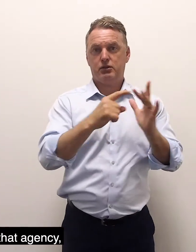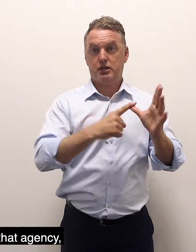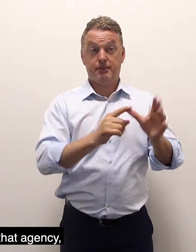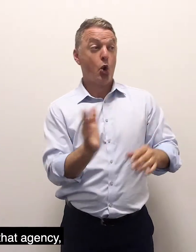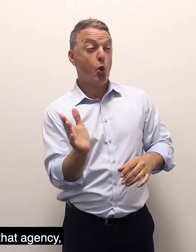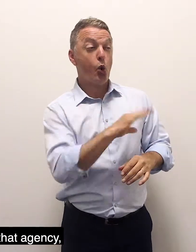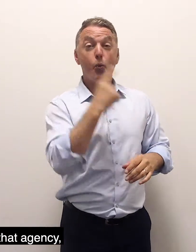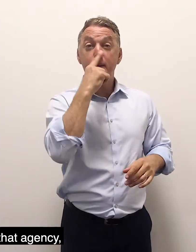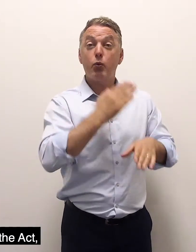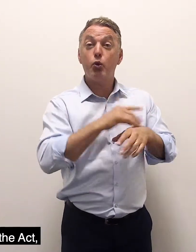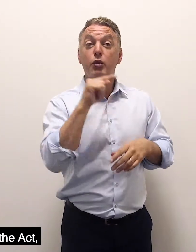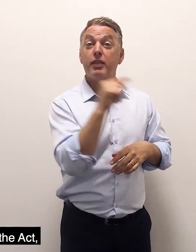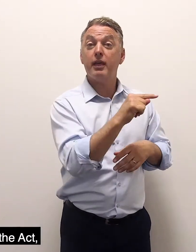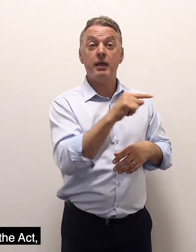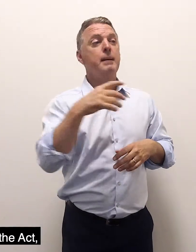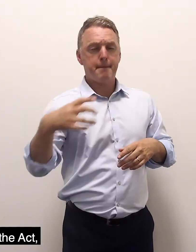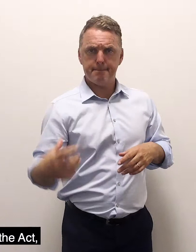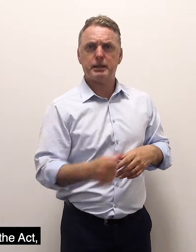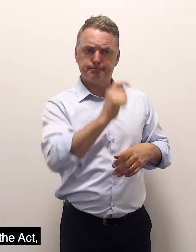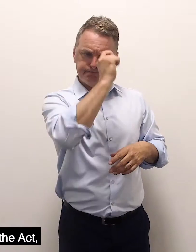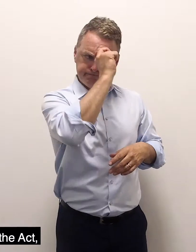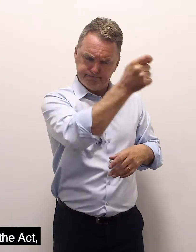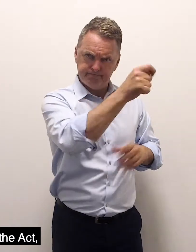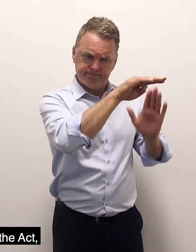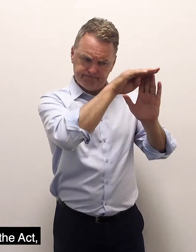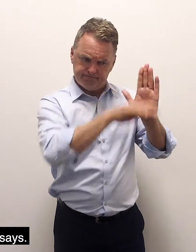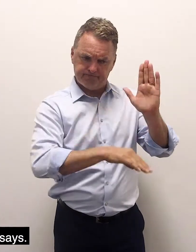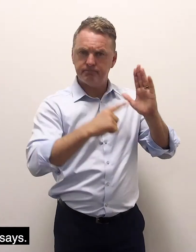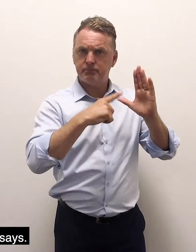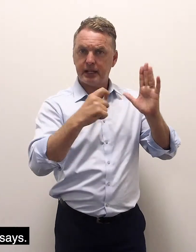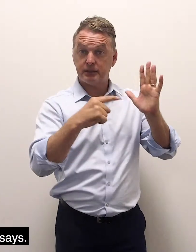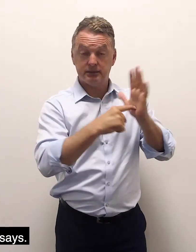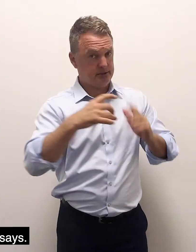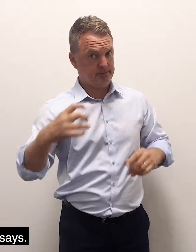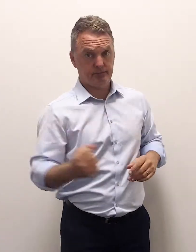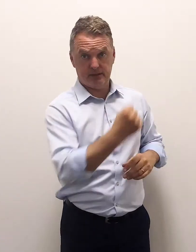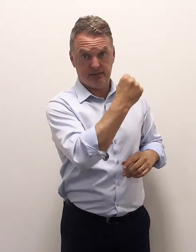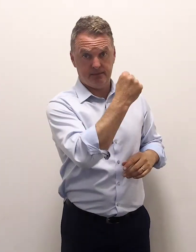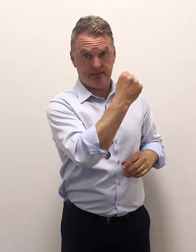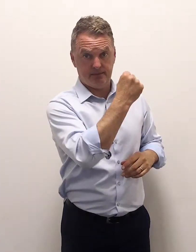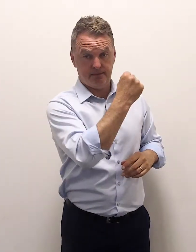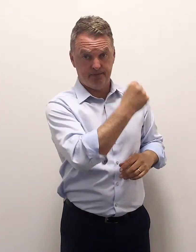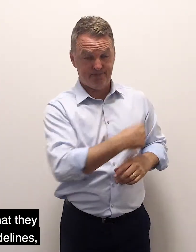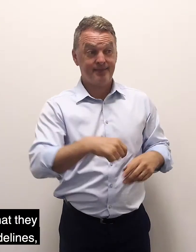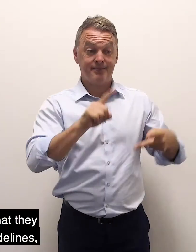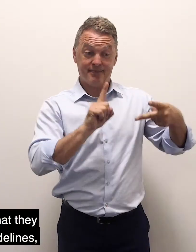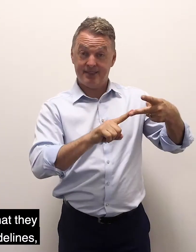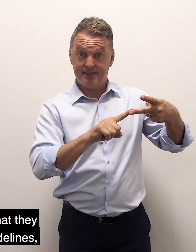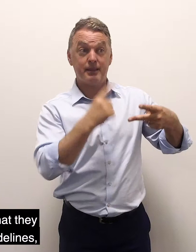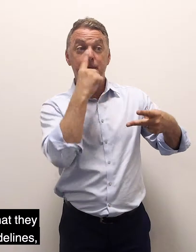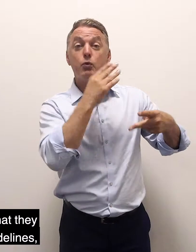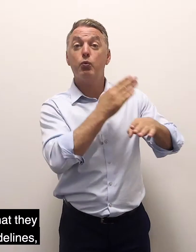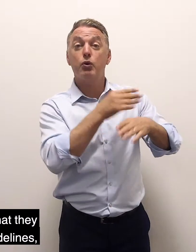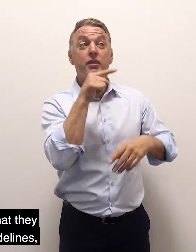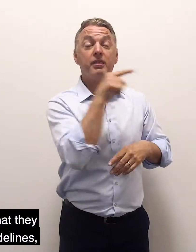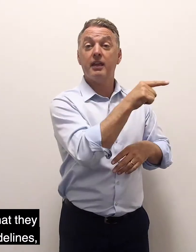that works in that agency, they have to follow the Act and what the Act says. They also